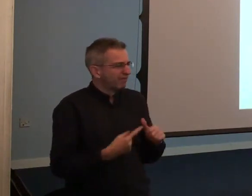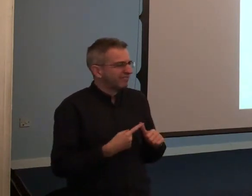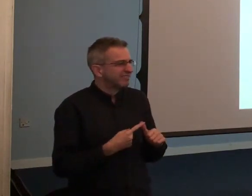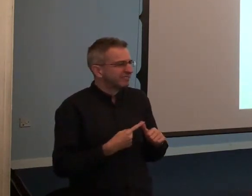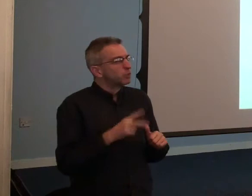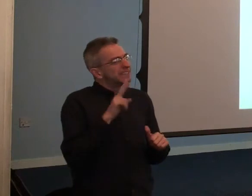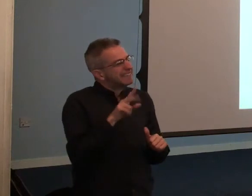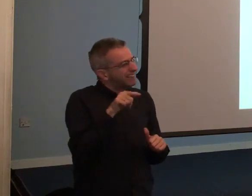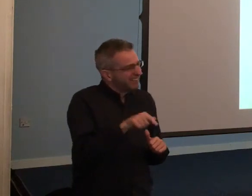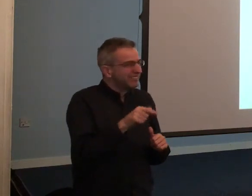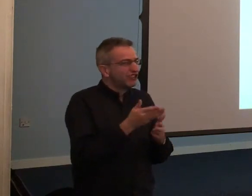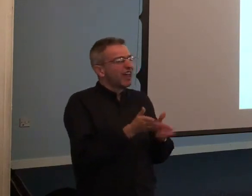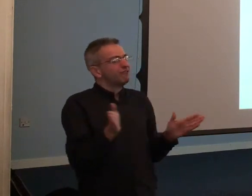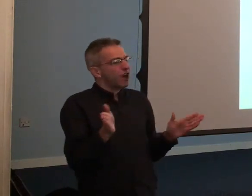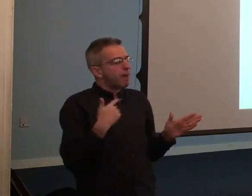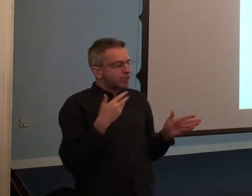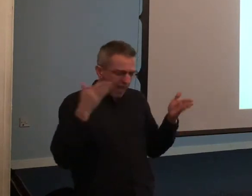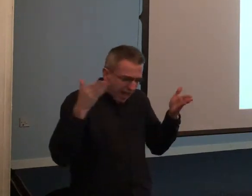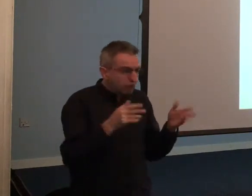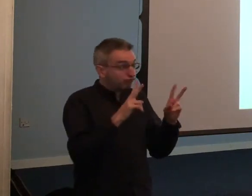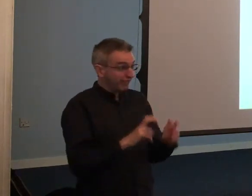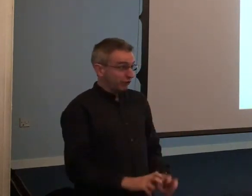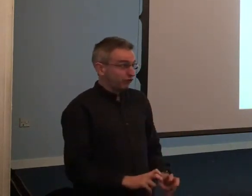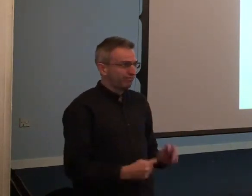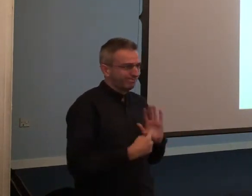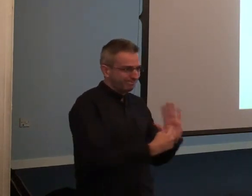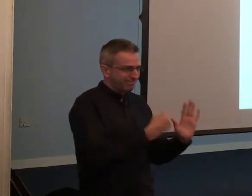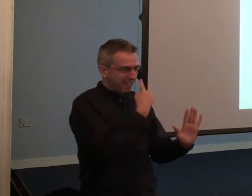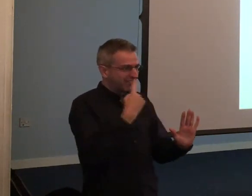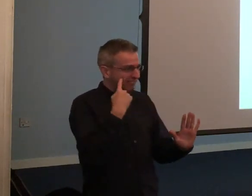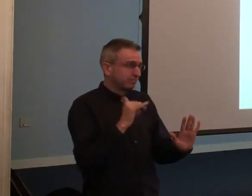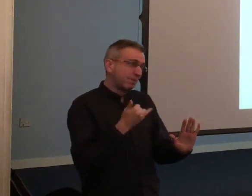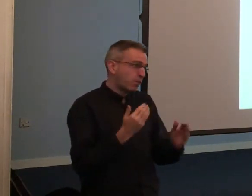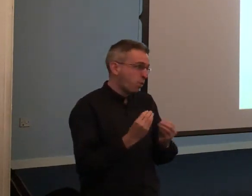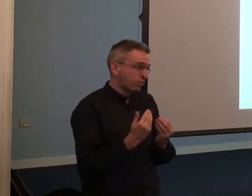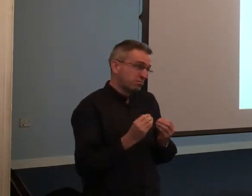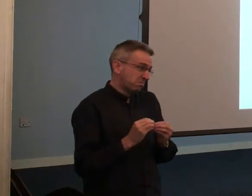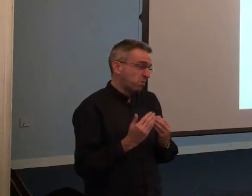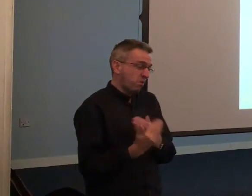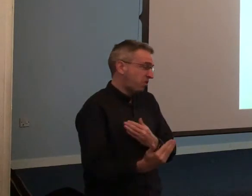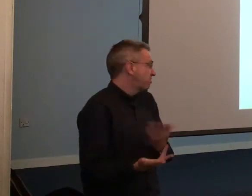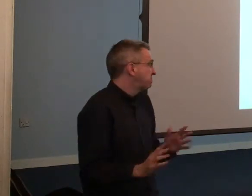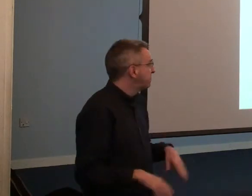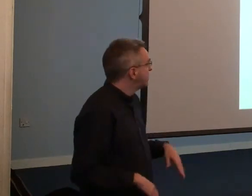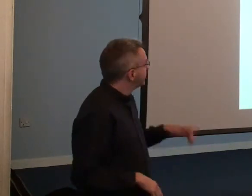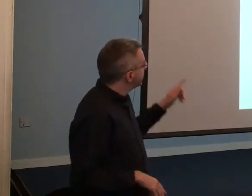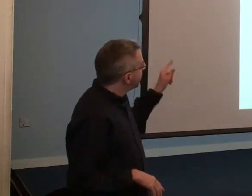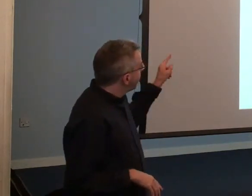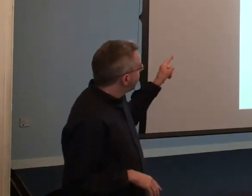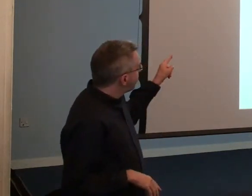changed people's perceptions of the Paralympics, and we know that that's a general attitude, but our research was specifically looking at deafness, so it could be that it's worth looking at